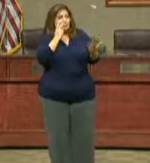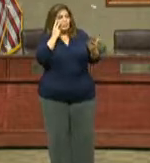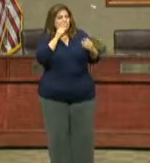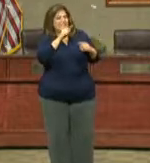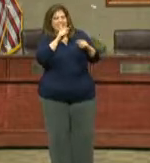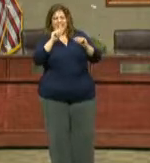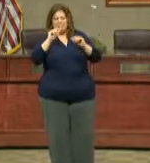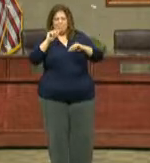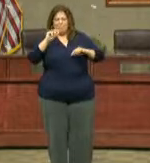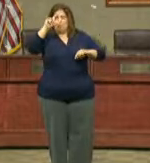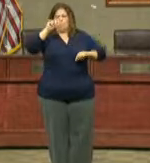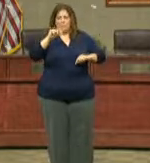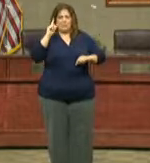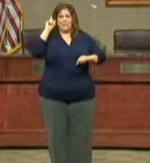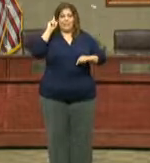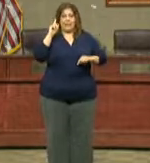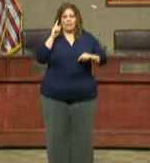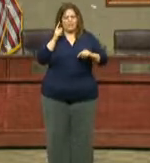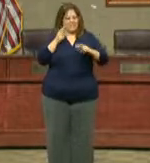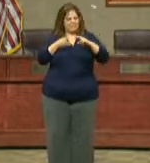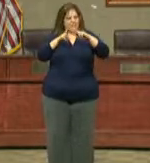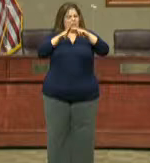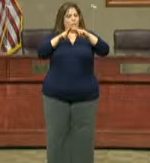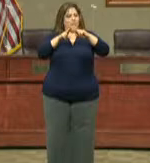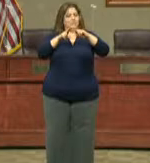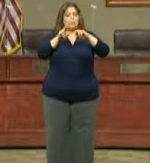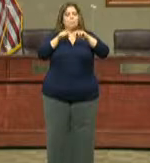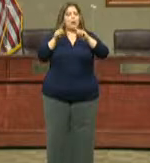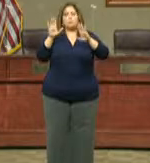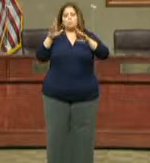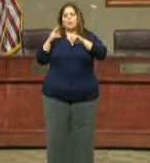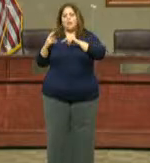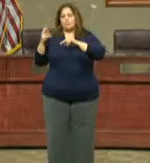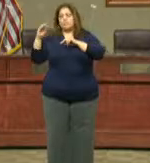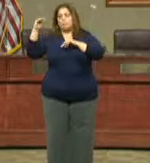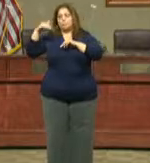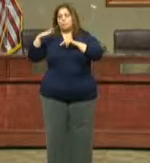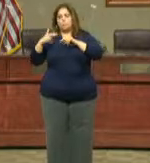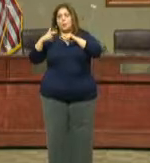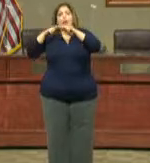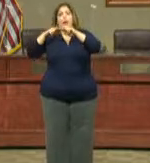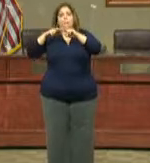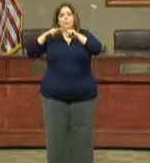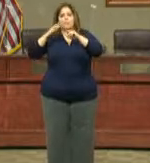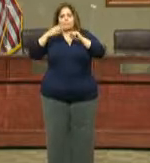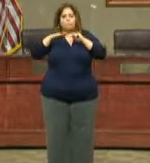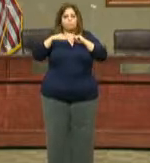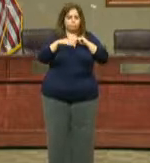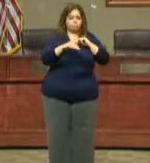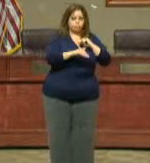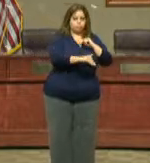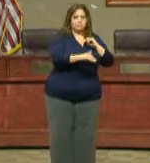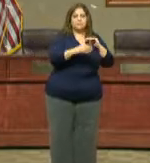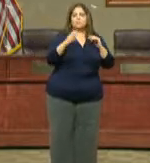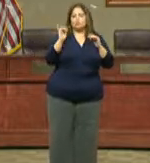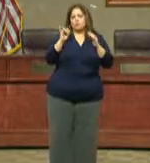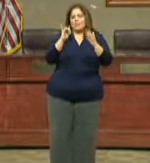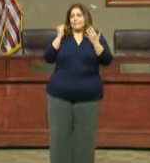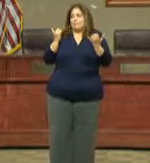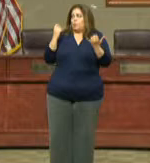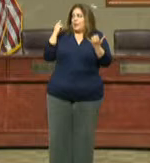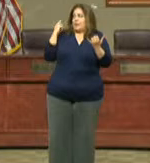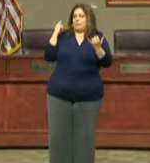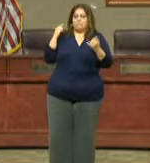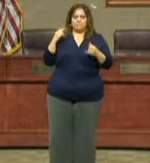here, a little bit of increase of hospitalization, but it continues to decline right after. This is where we are today. And I